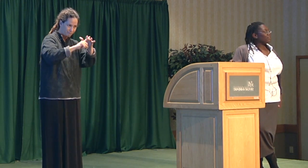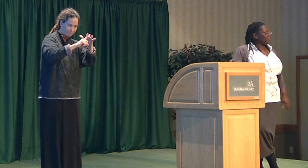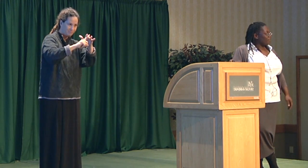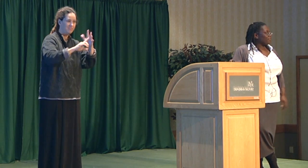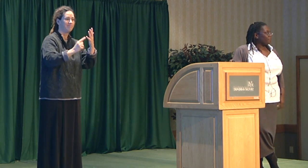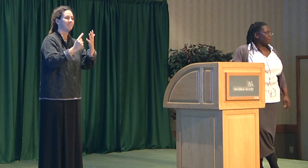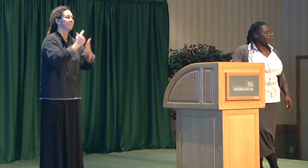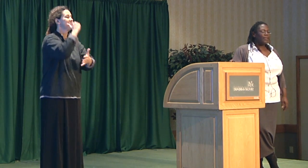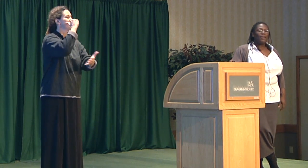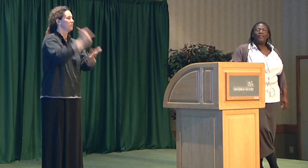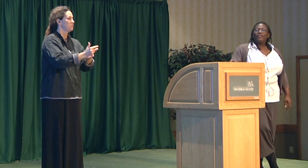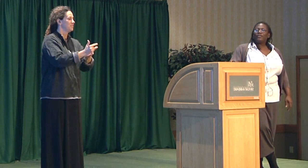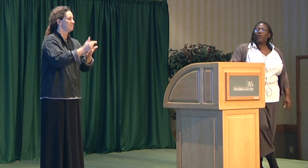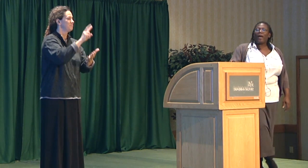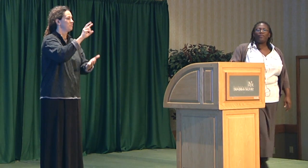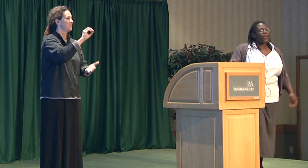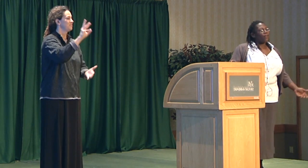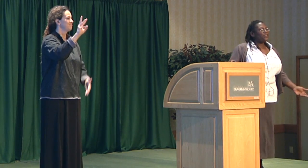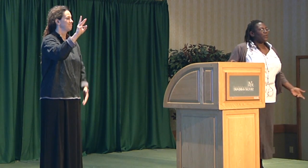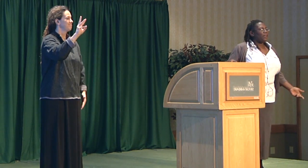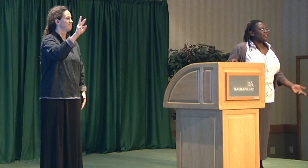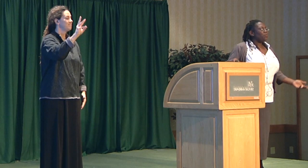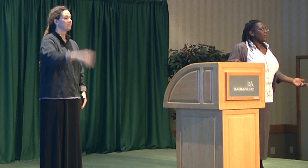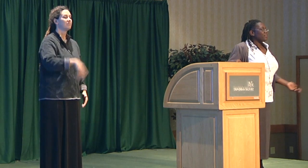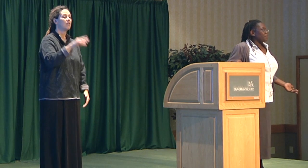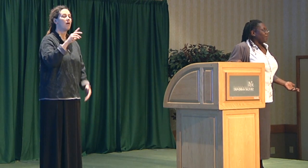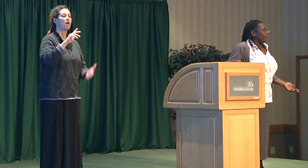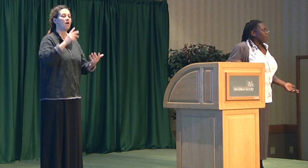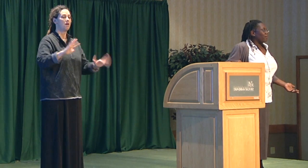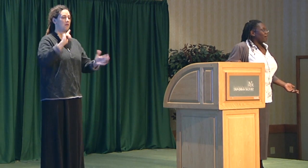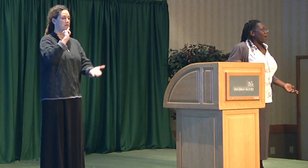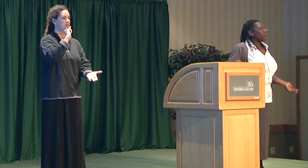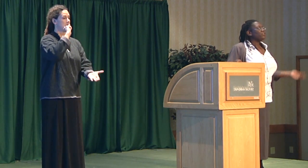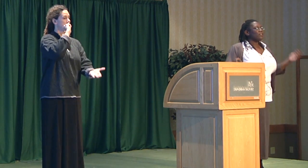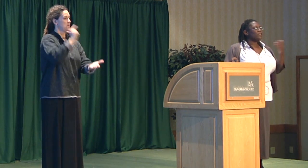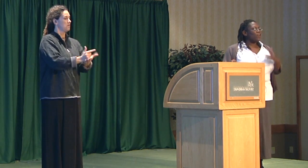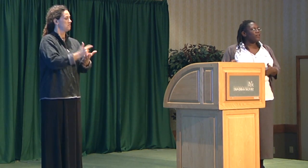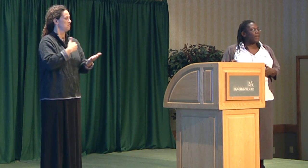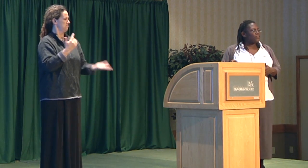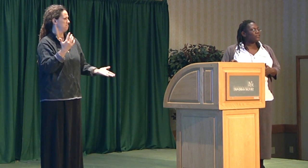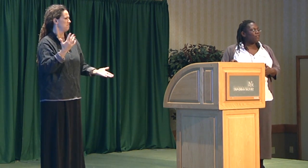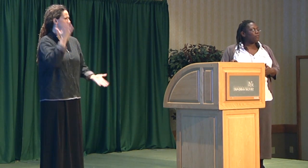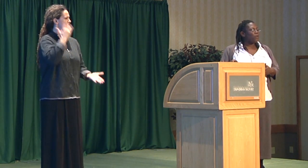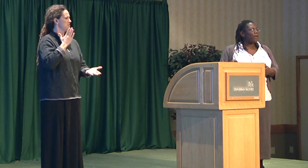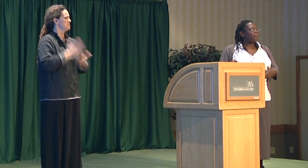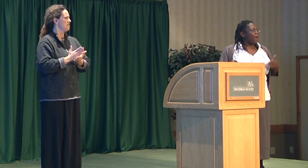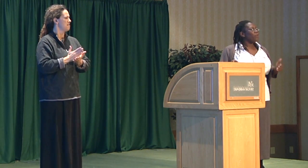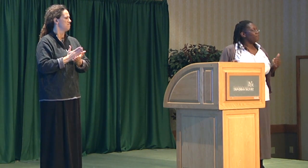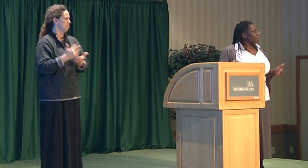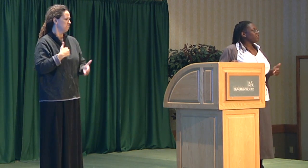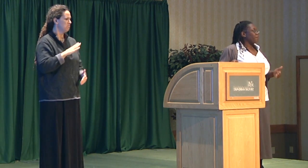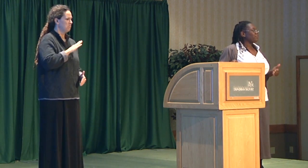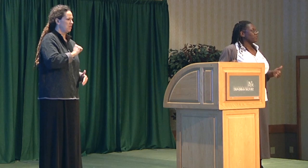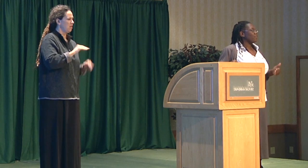in 2006. So after I graduated, I said, why stop there? I originally started a bachelor's level program. I